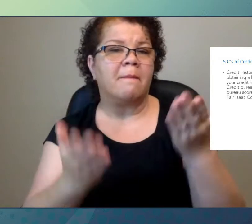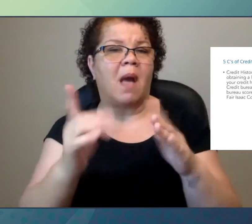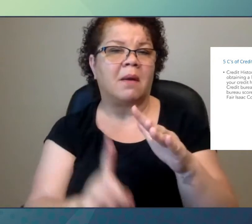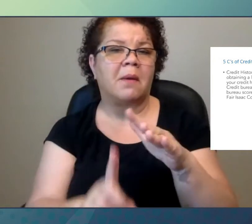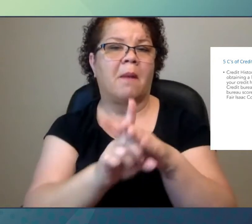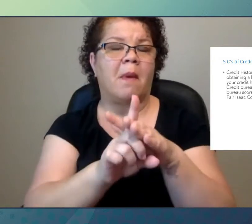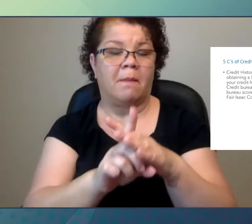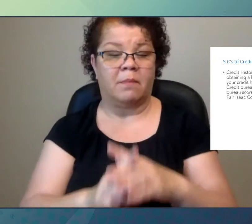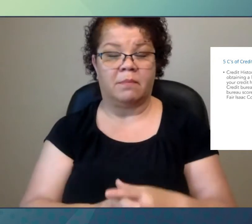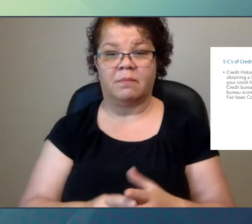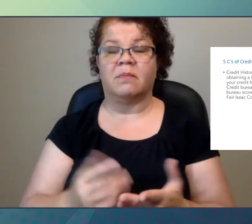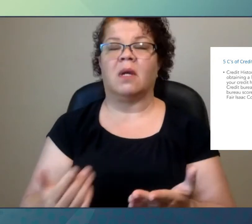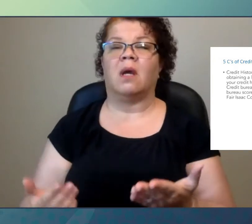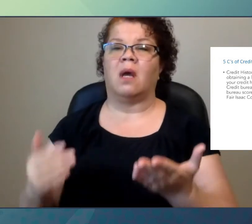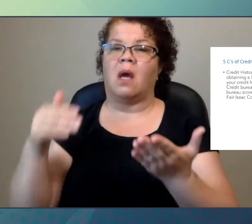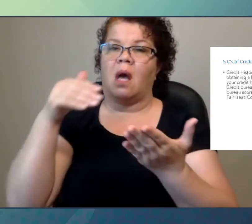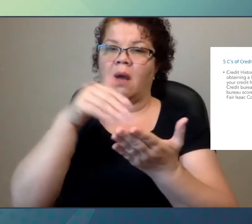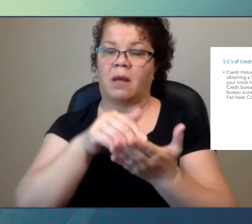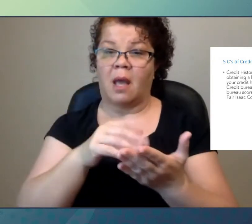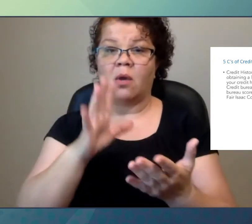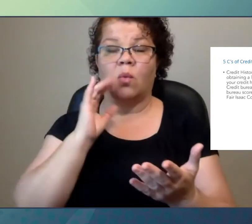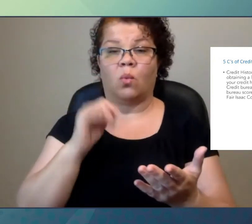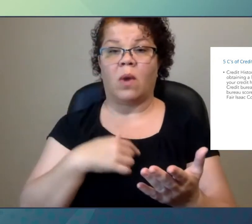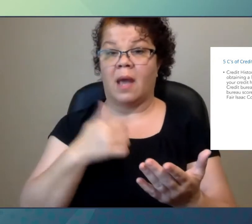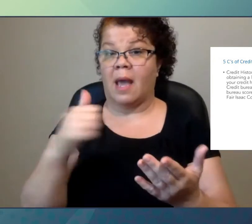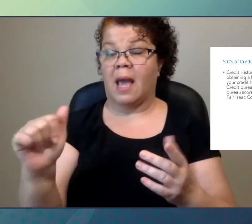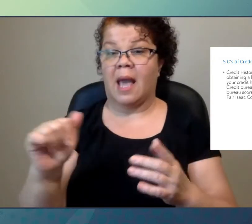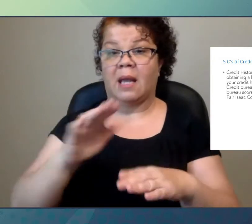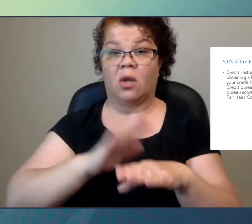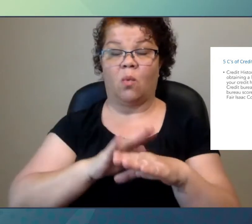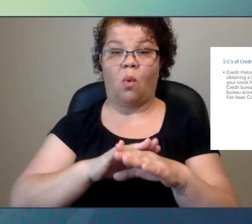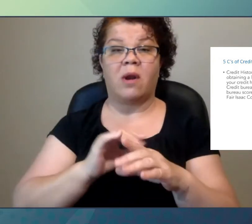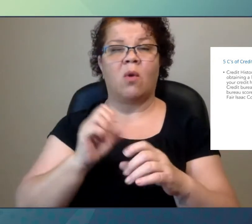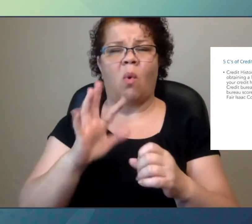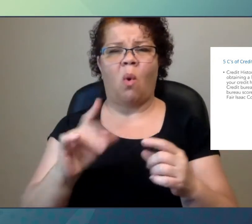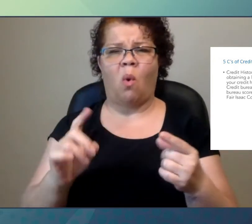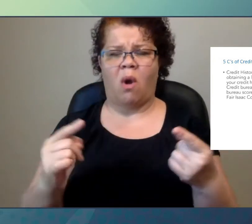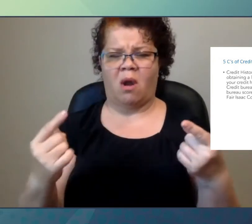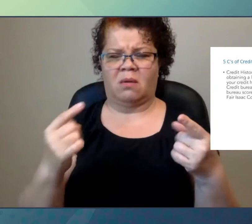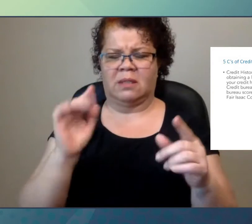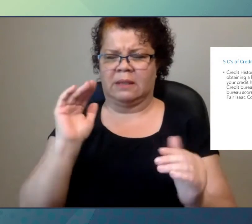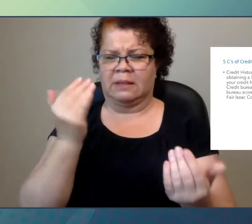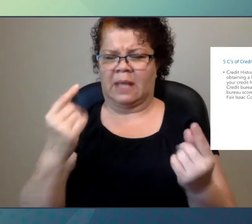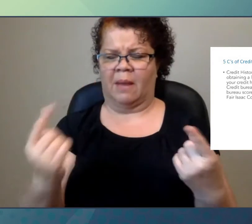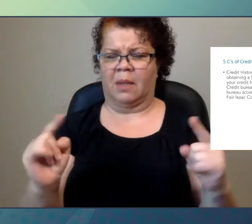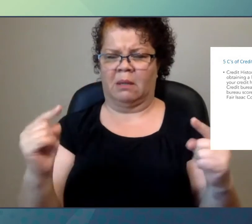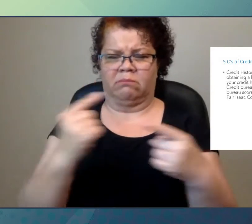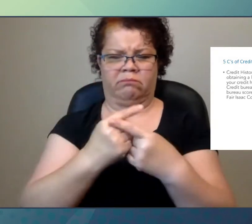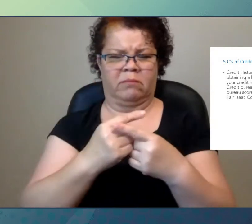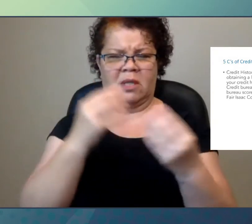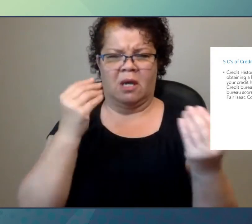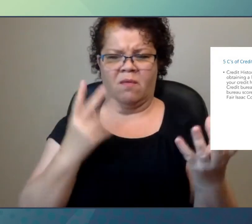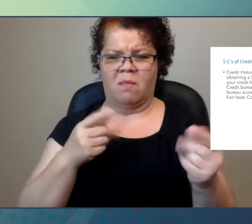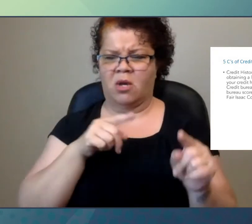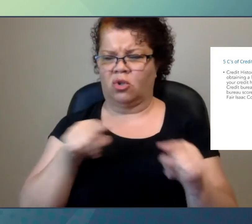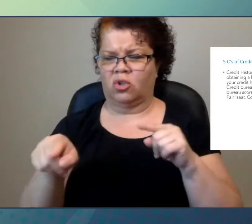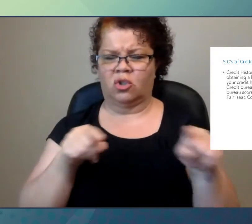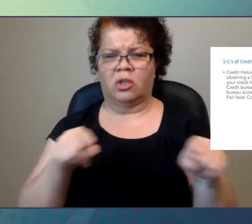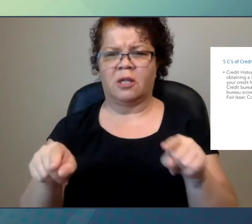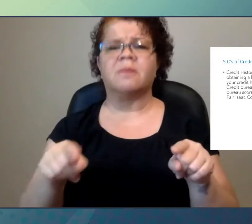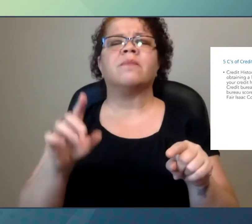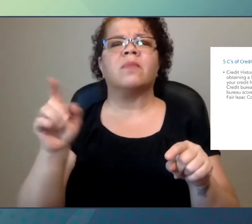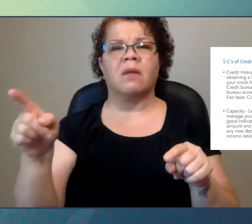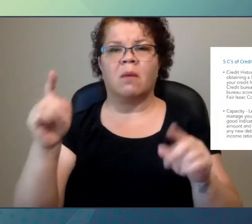again, we're going to address any warnings or discrepancies and look at the credit history to see if the borrower and applicant